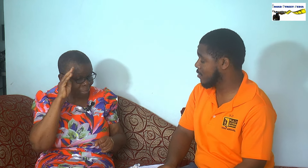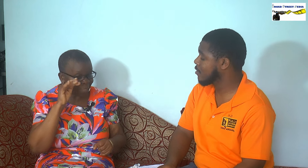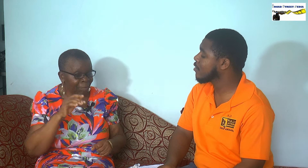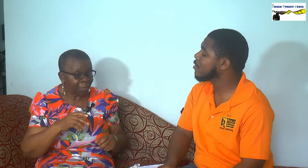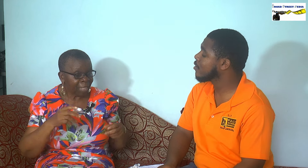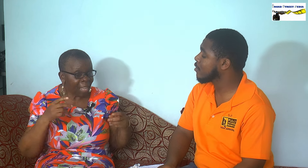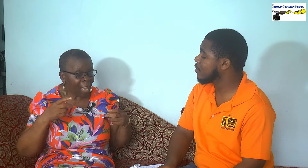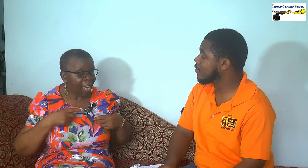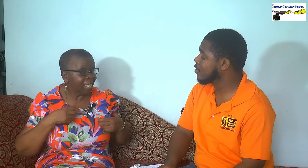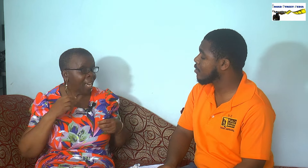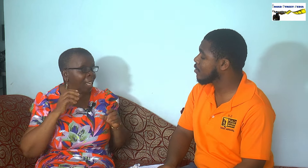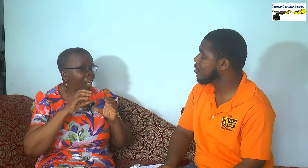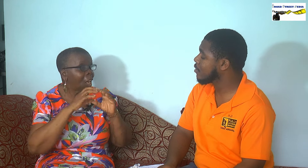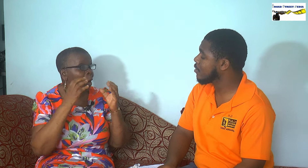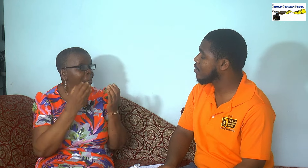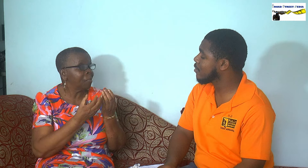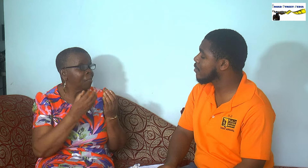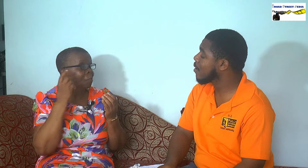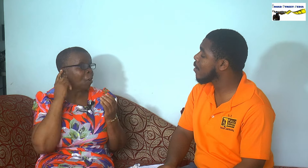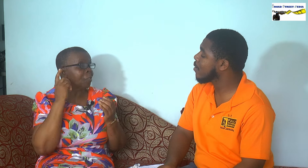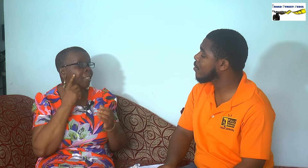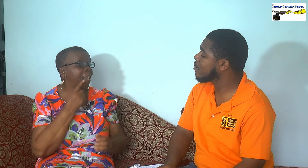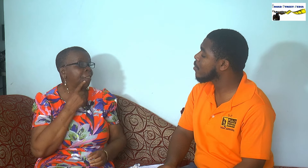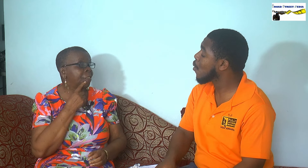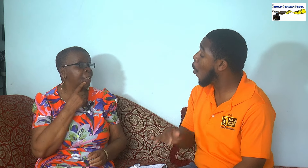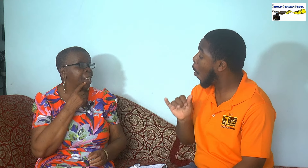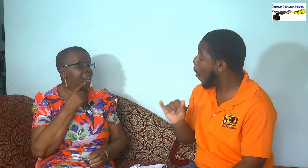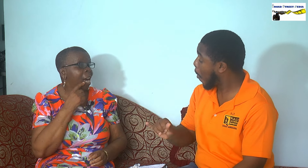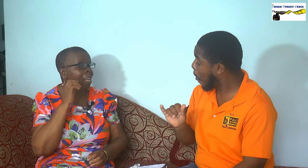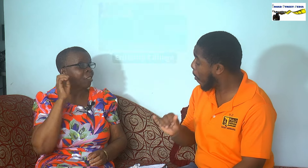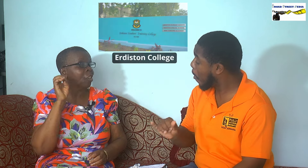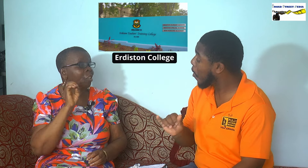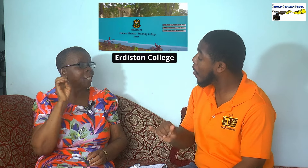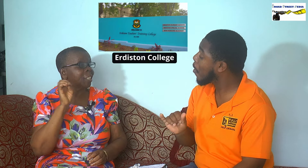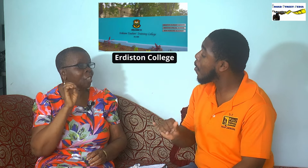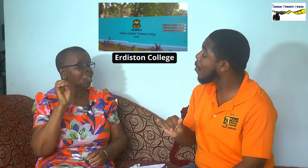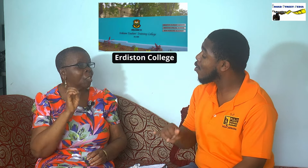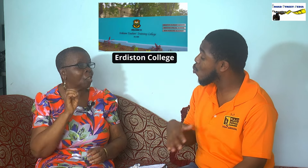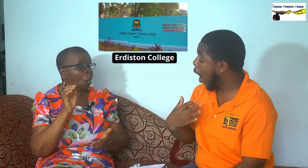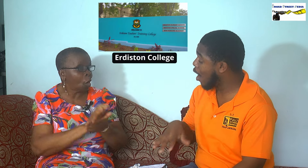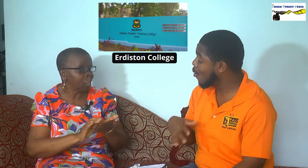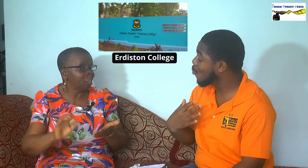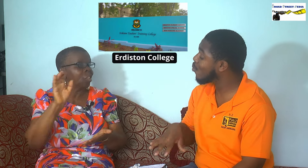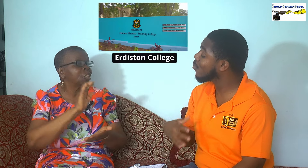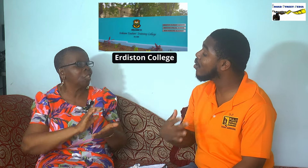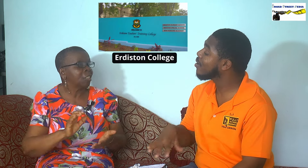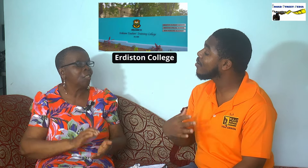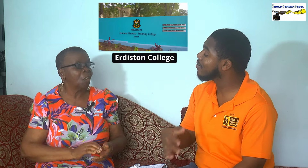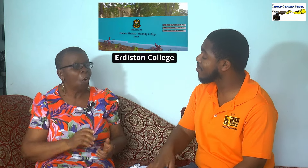Mr. Wilson had a club for the deaf at Erdiston College